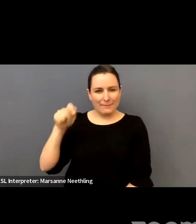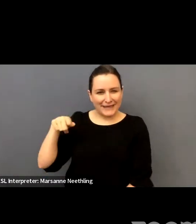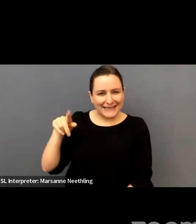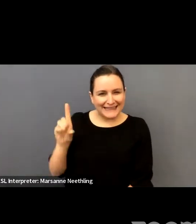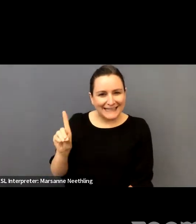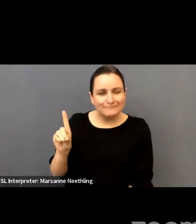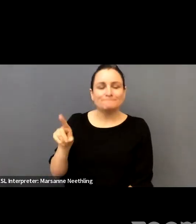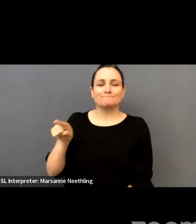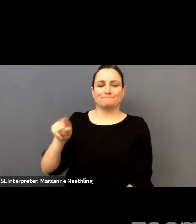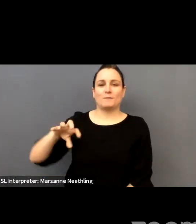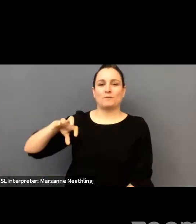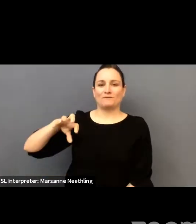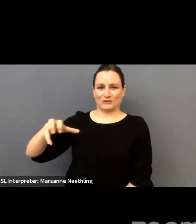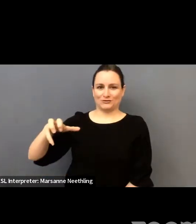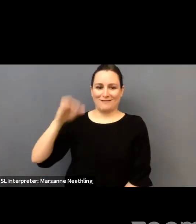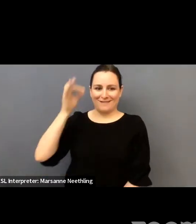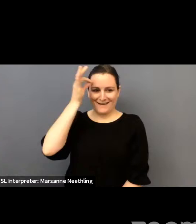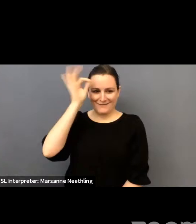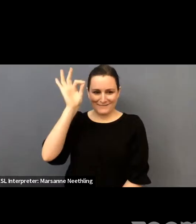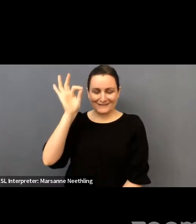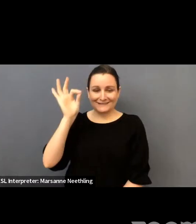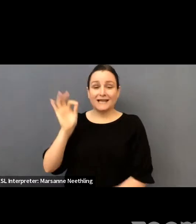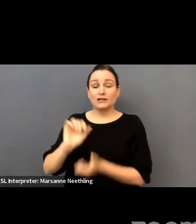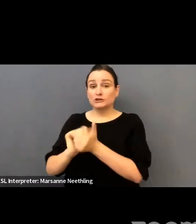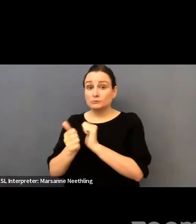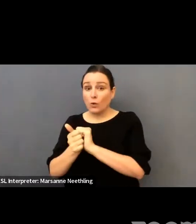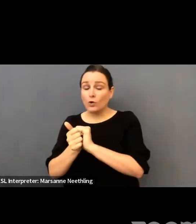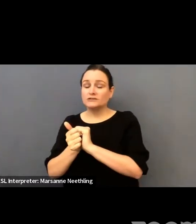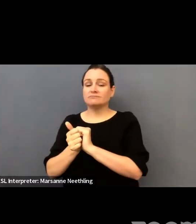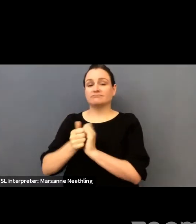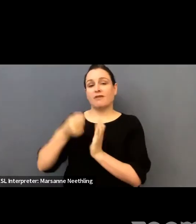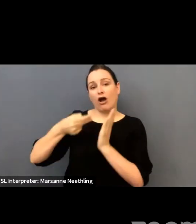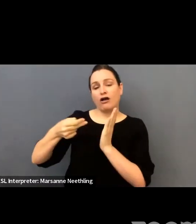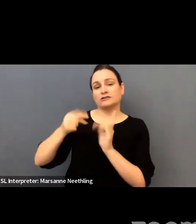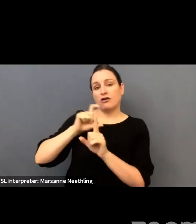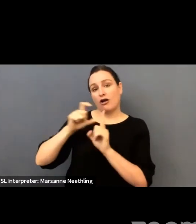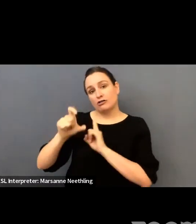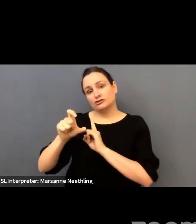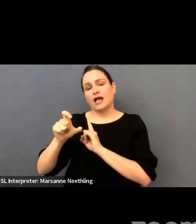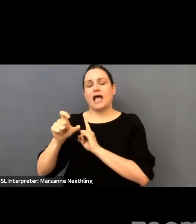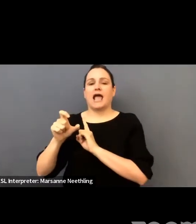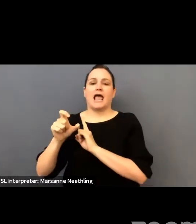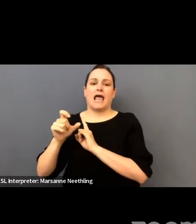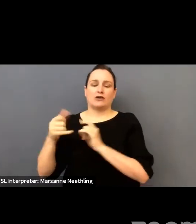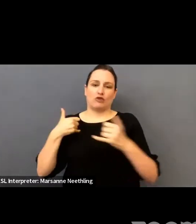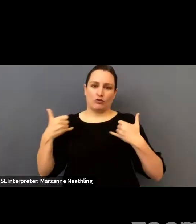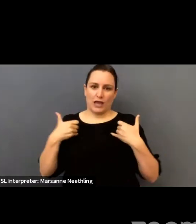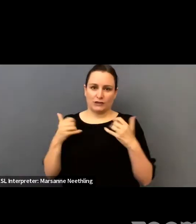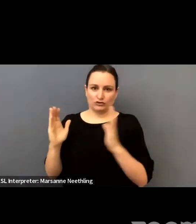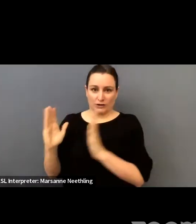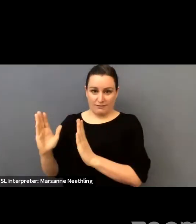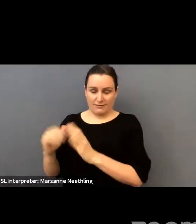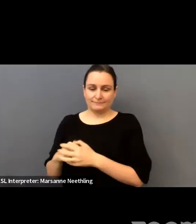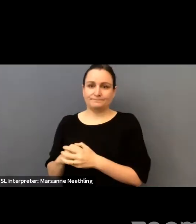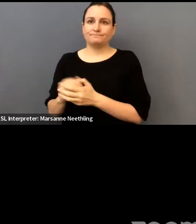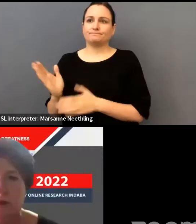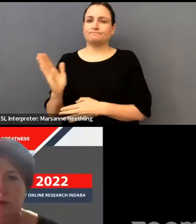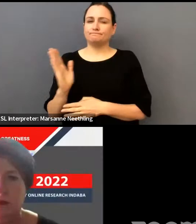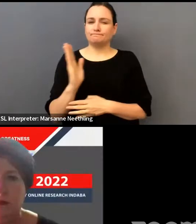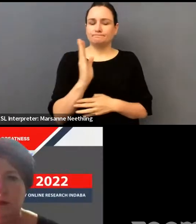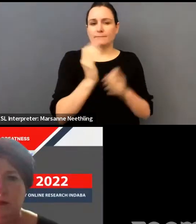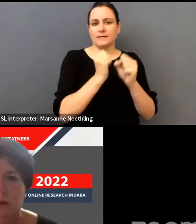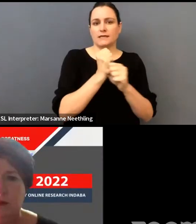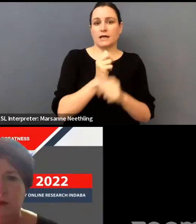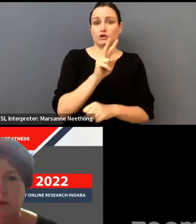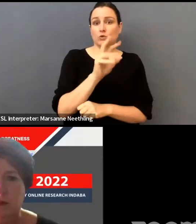Government Department for Sports, Arts, Culture, and Recreation. And in 2009,